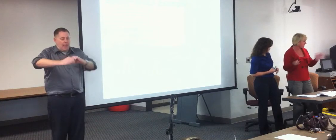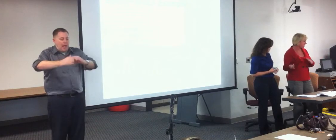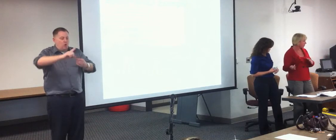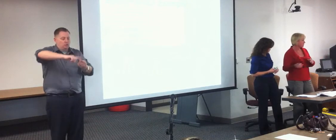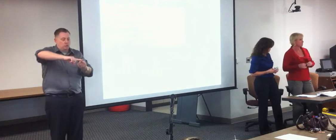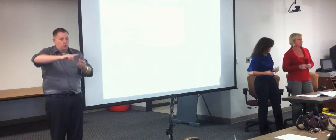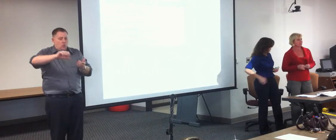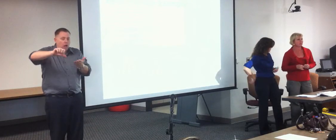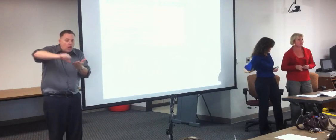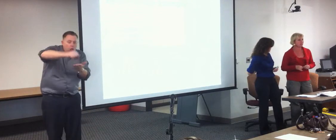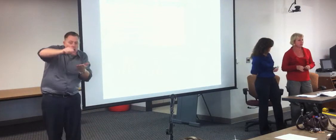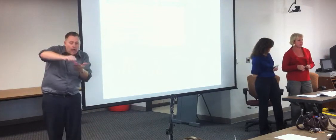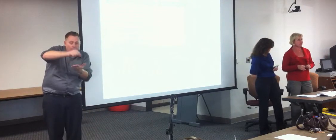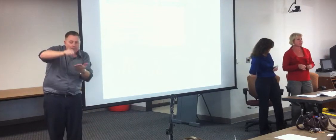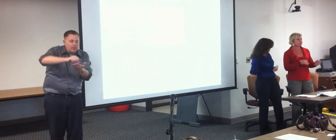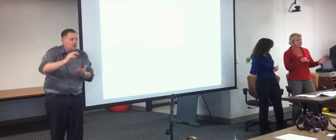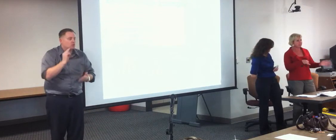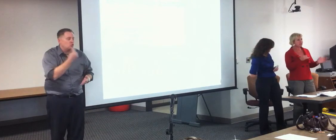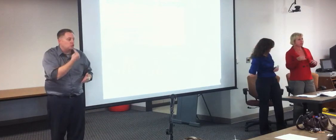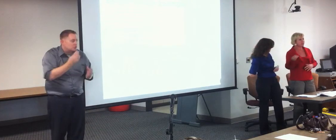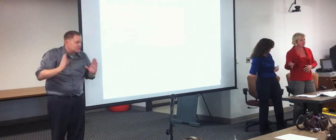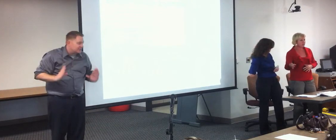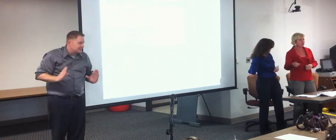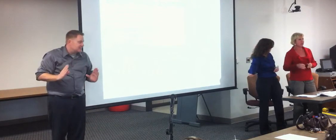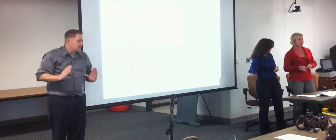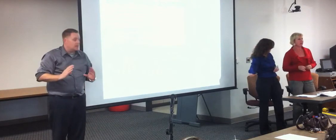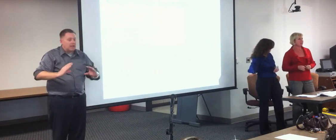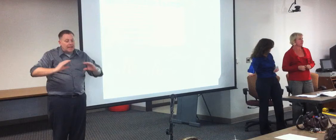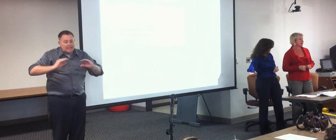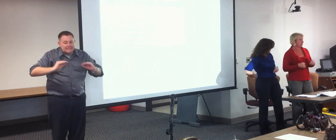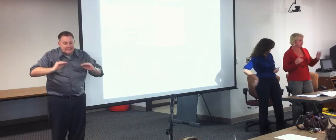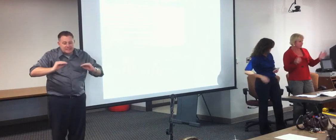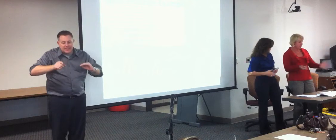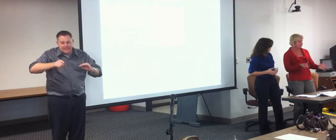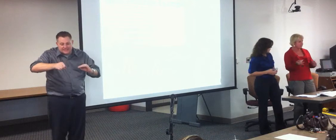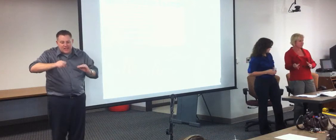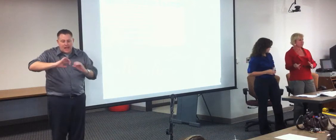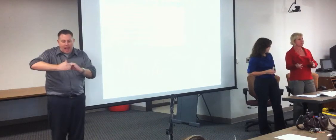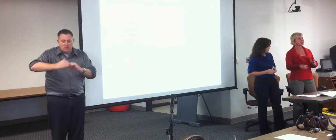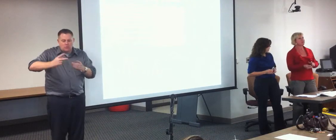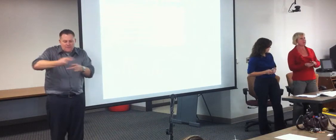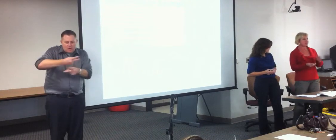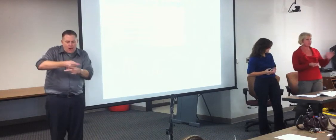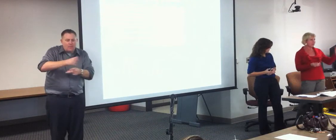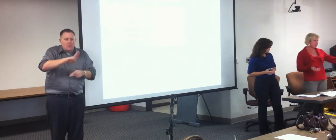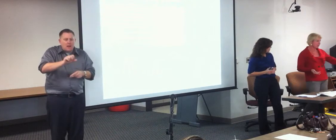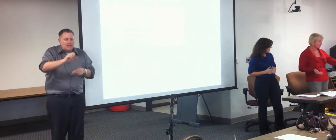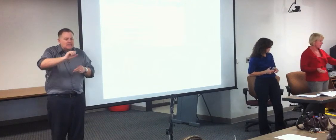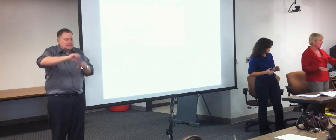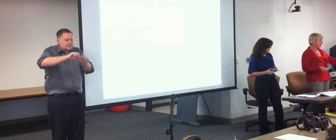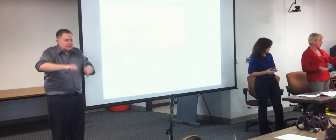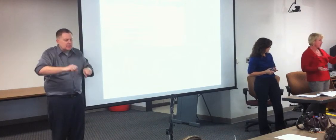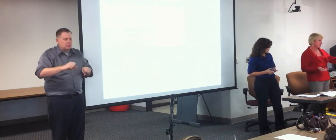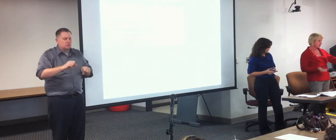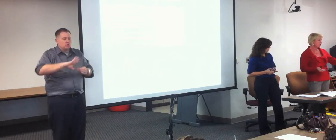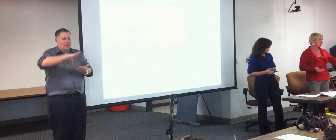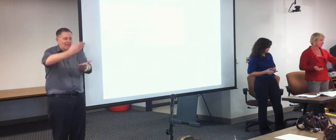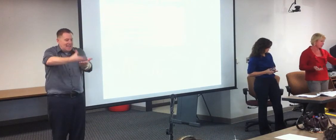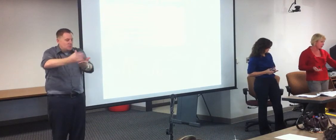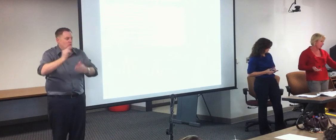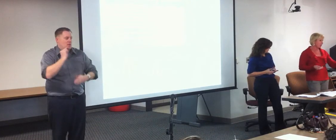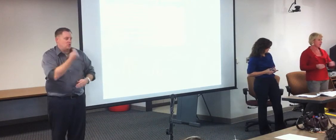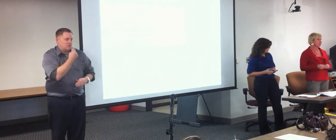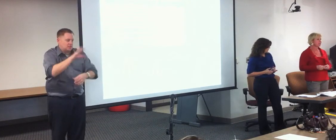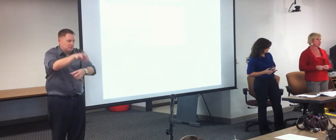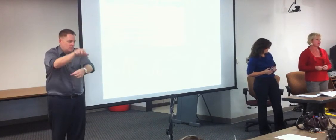to look up nutritionist, teaching Bill how to figure out the bus system to get to his